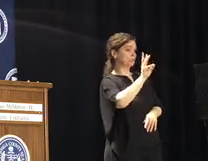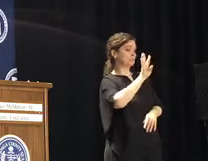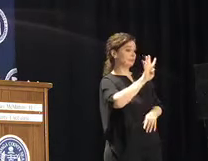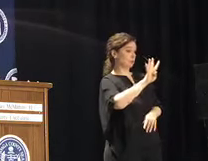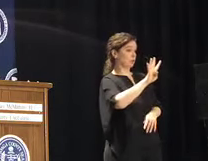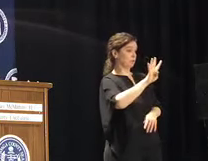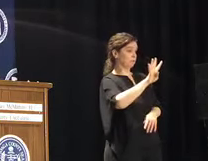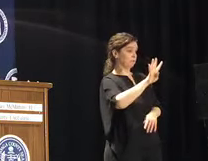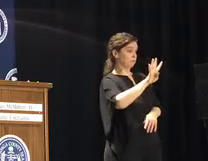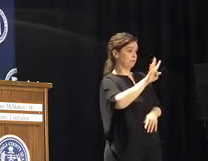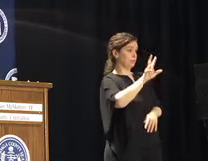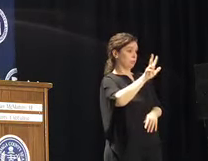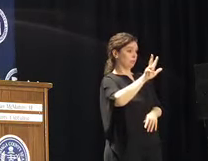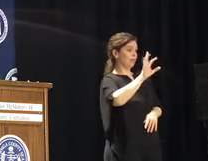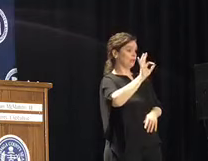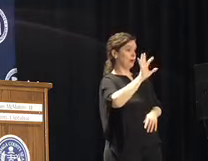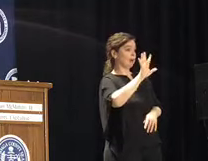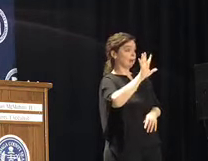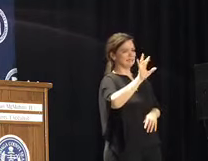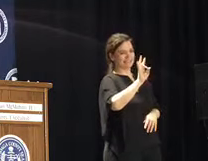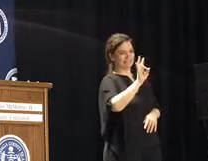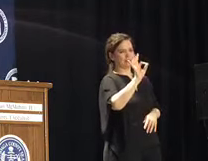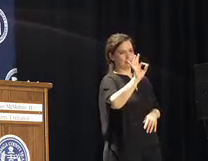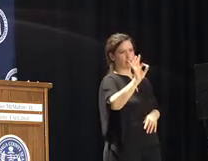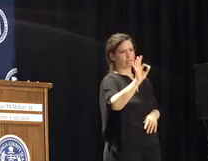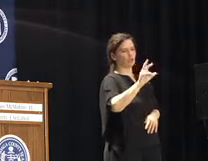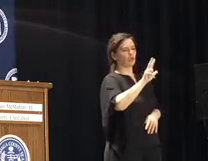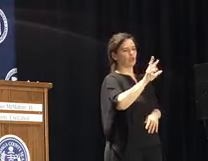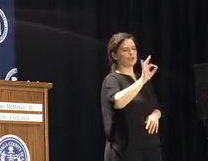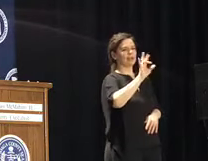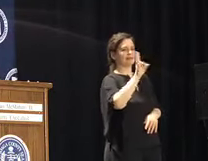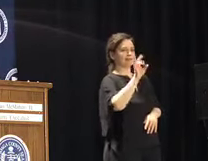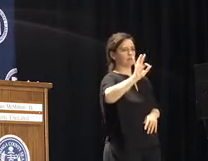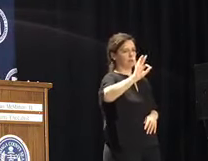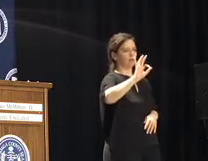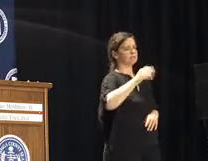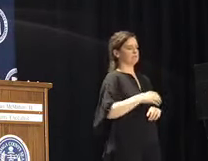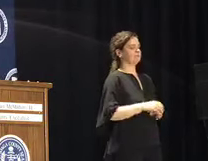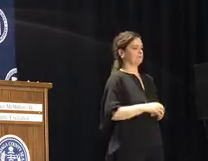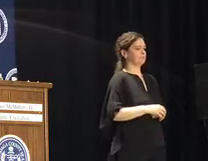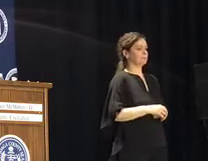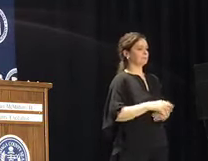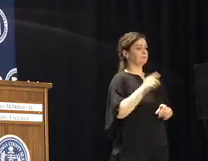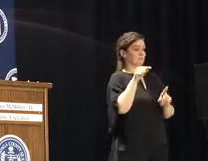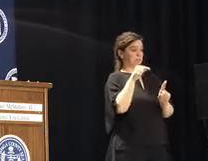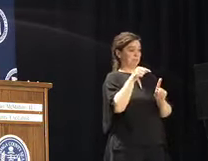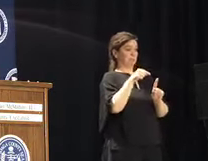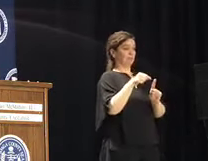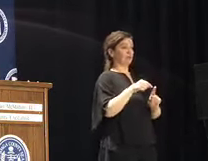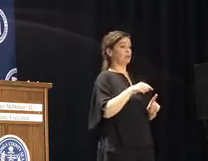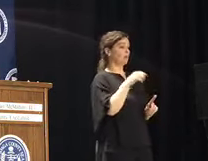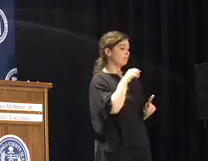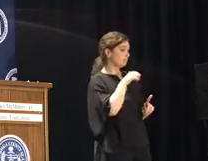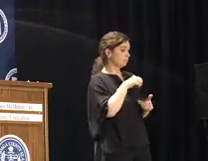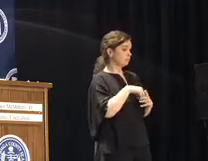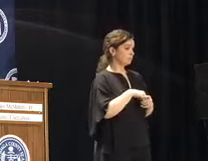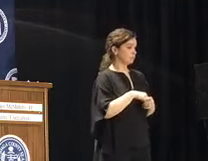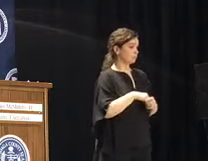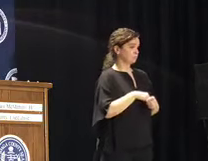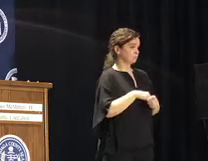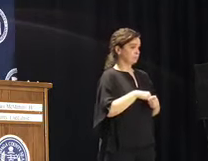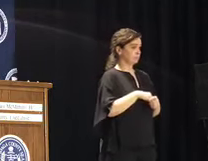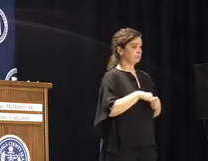315-464-3979. Our senior health care worker and adult nutrition hotline. This is the hotline where we've been really addressing